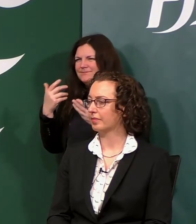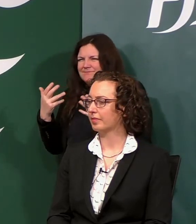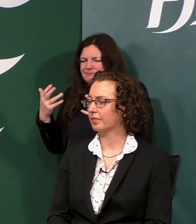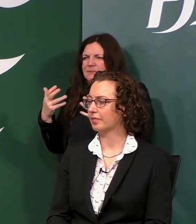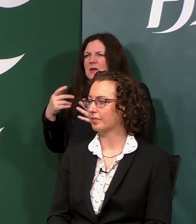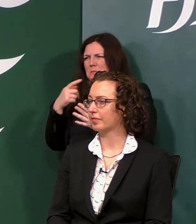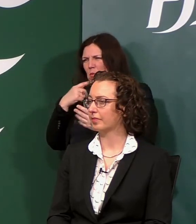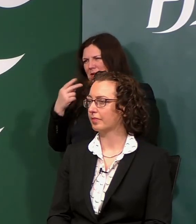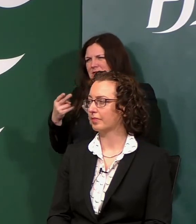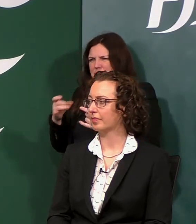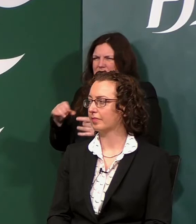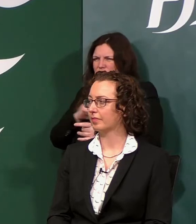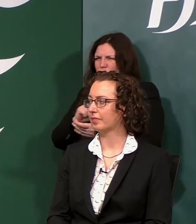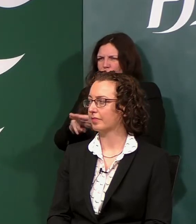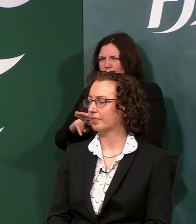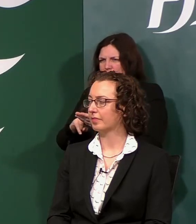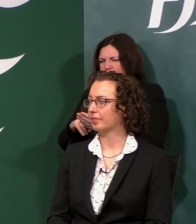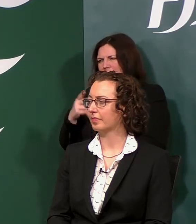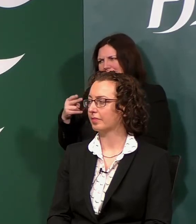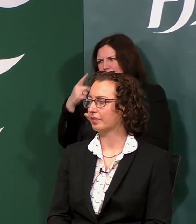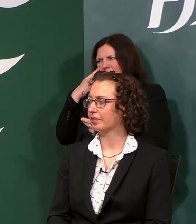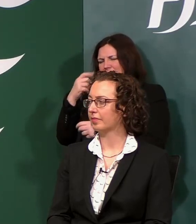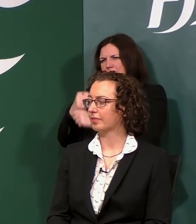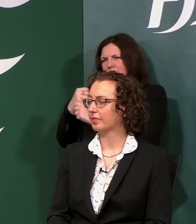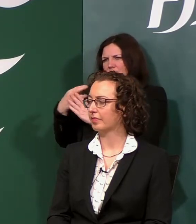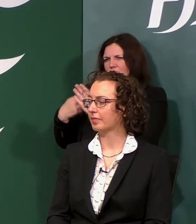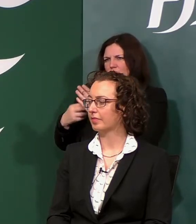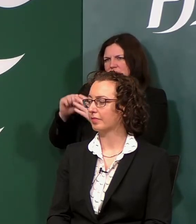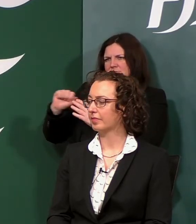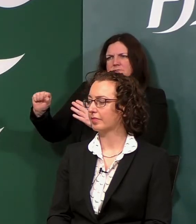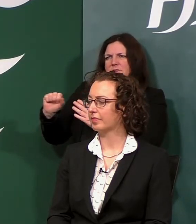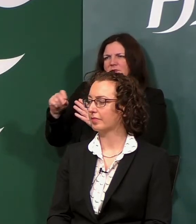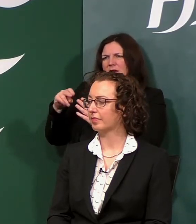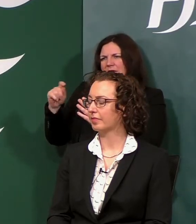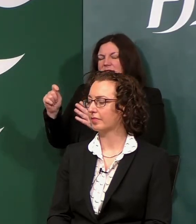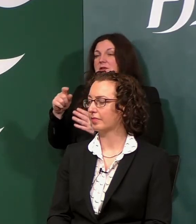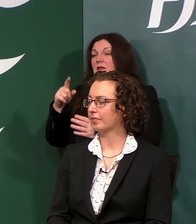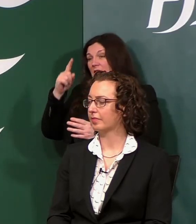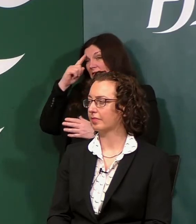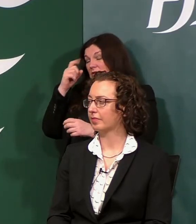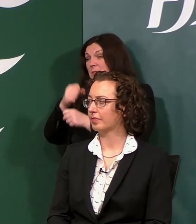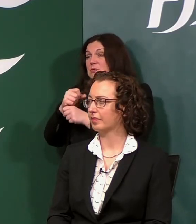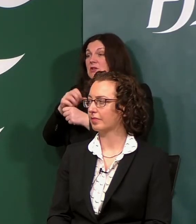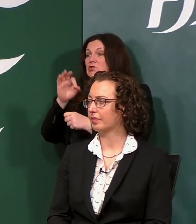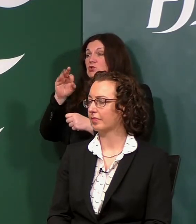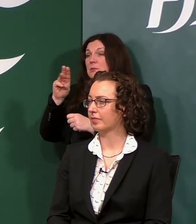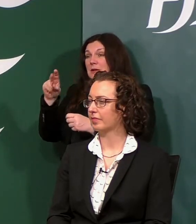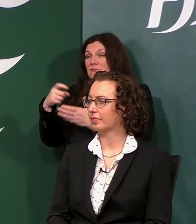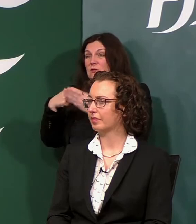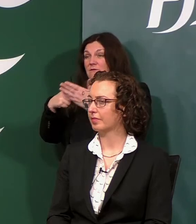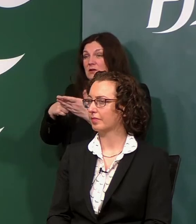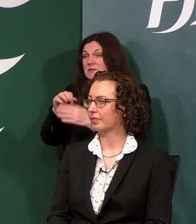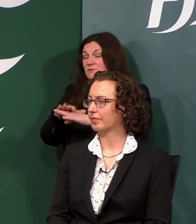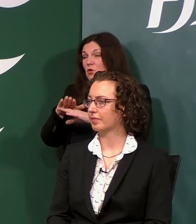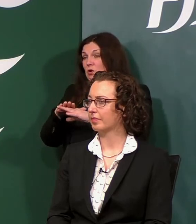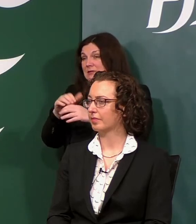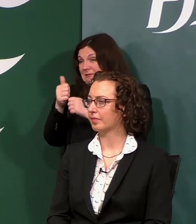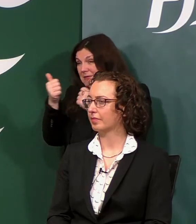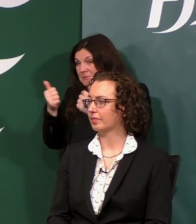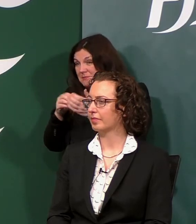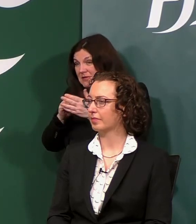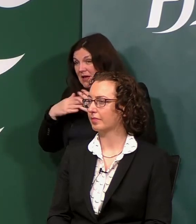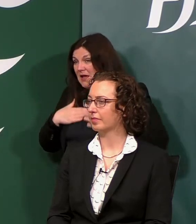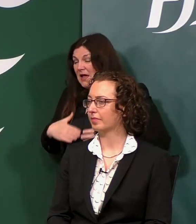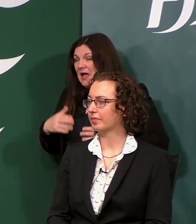sure you use that testing. So we've always prioritised, we've talked about it before, in terms of GP referrals for symptomatic cases, our acute testing